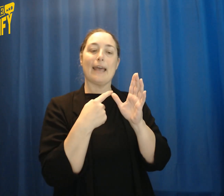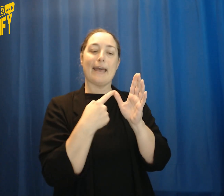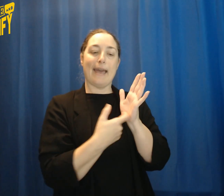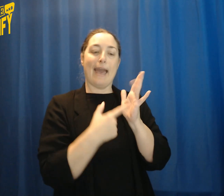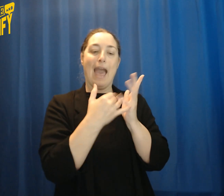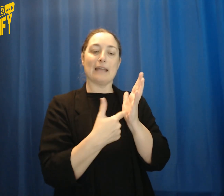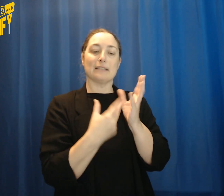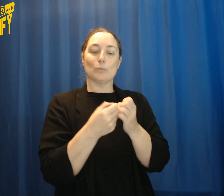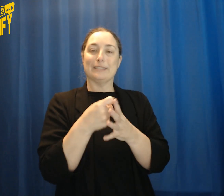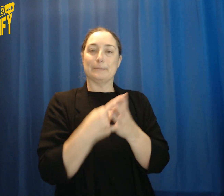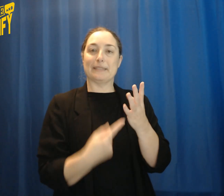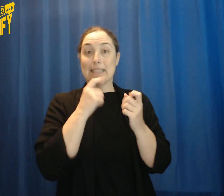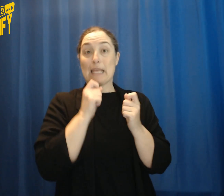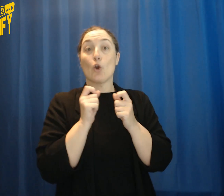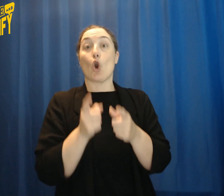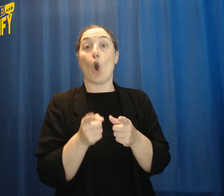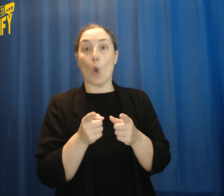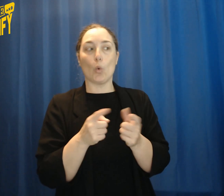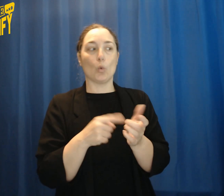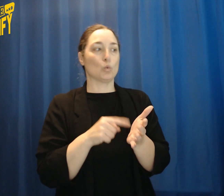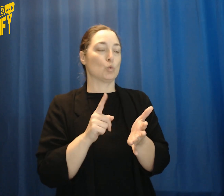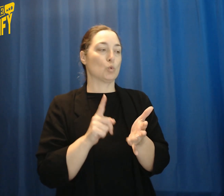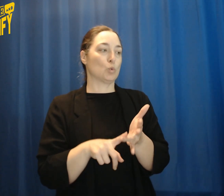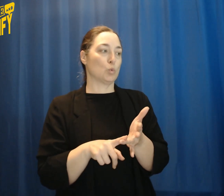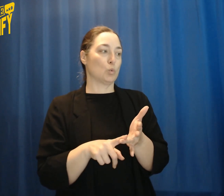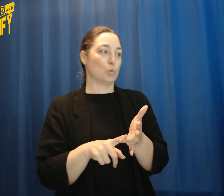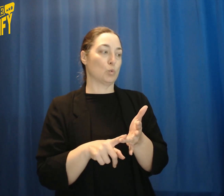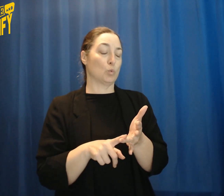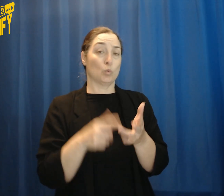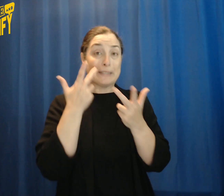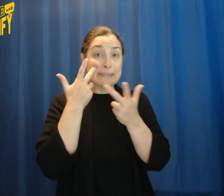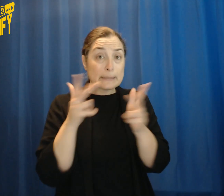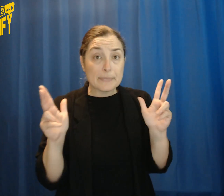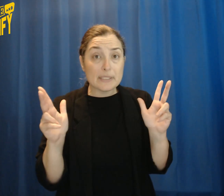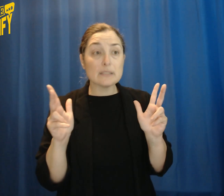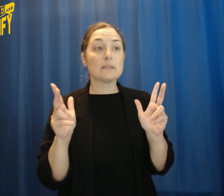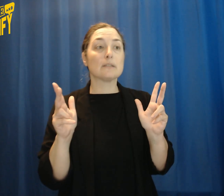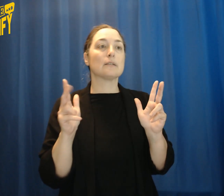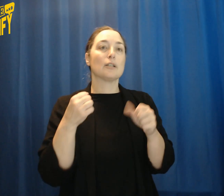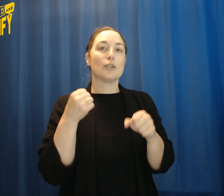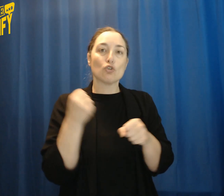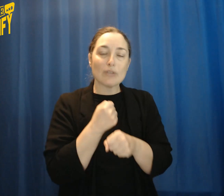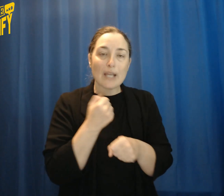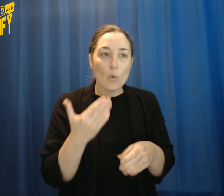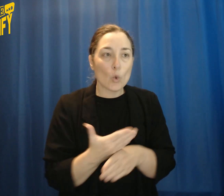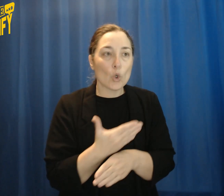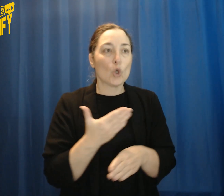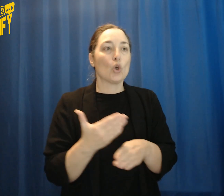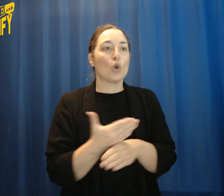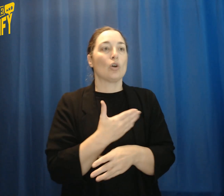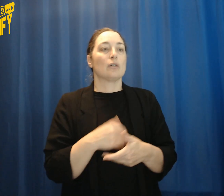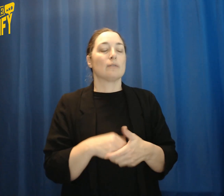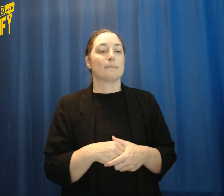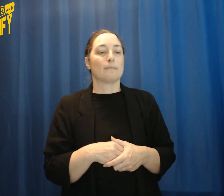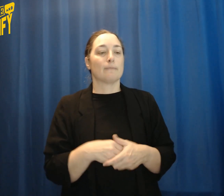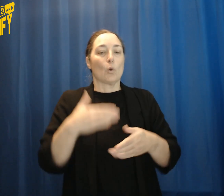go to either exhibit, create work, working with other artists